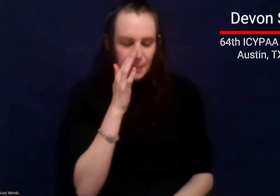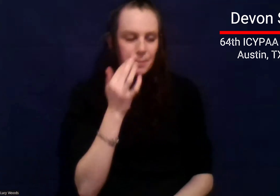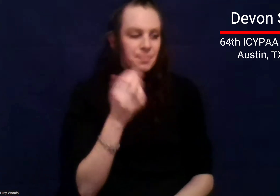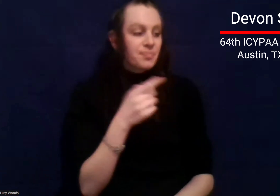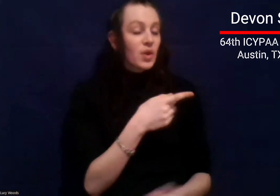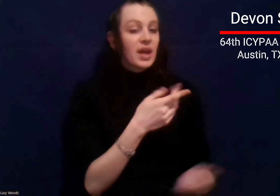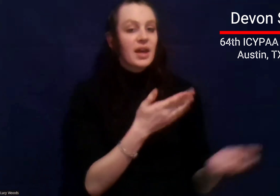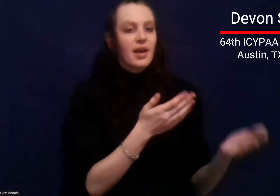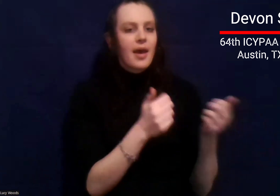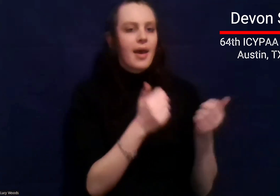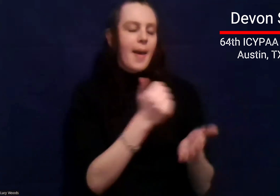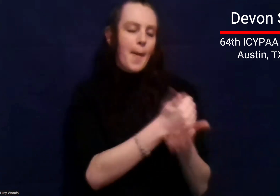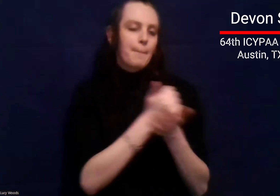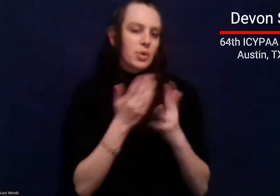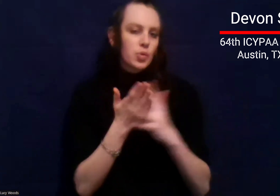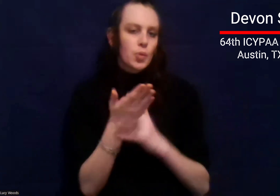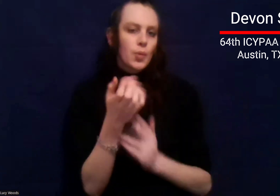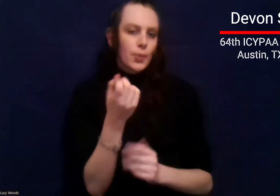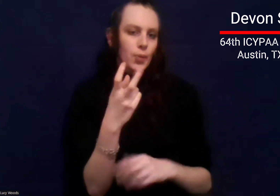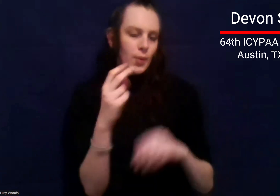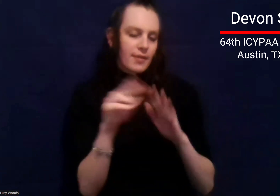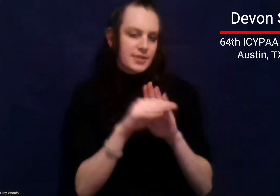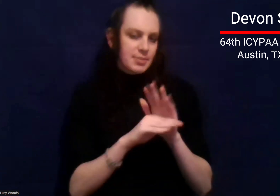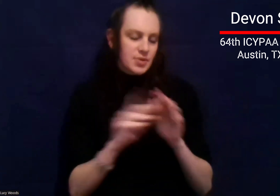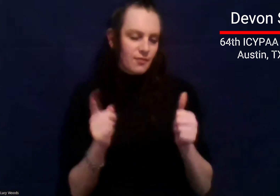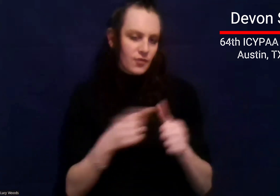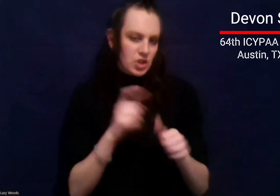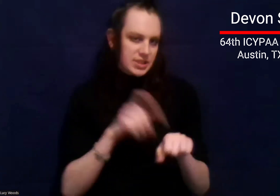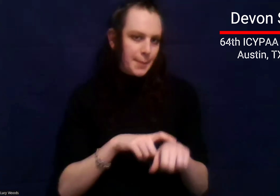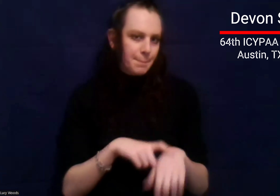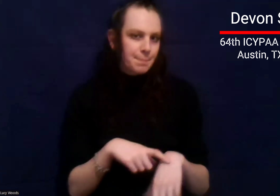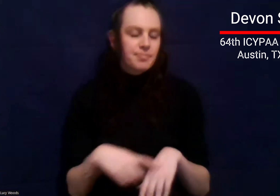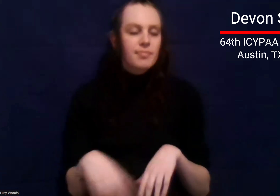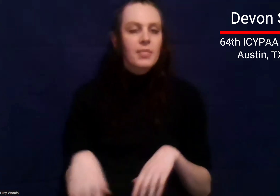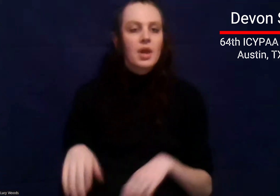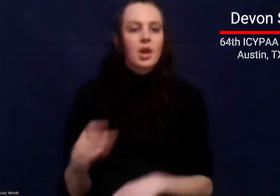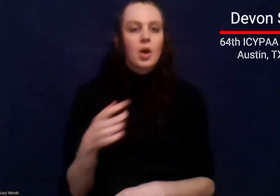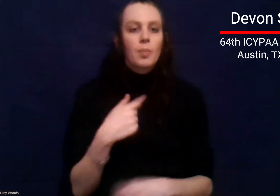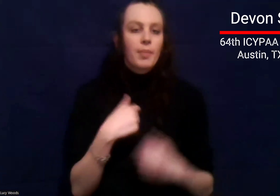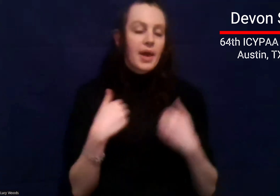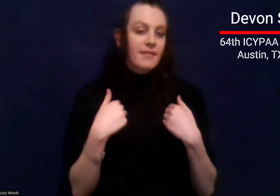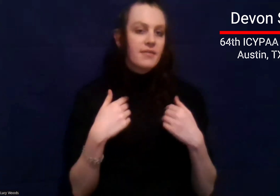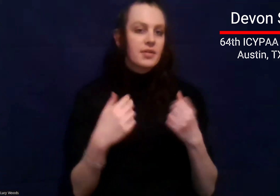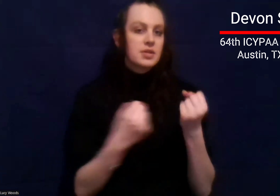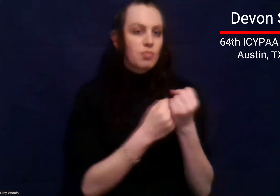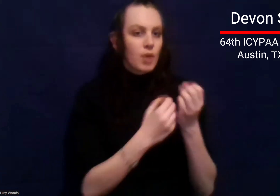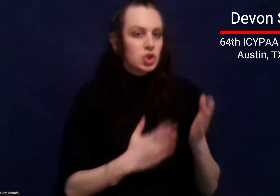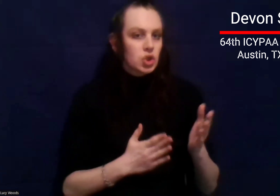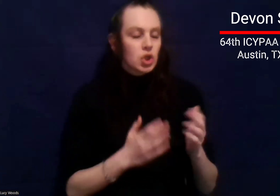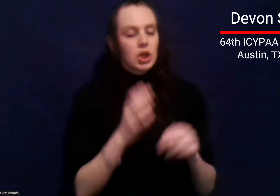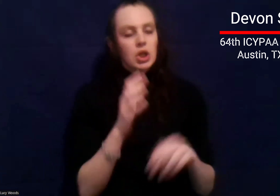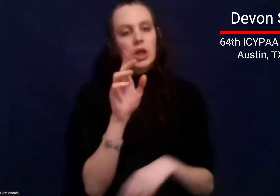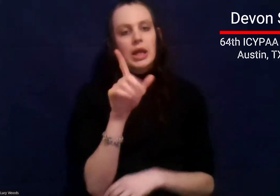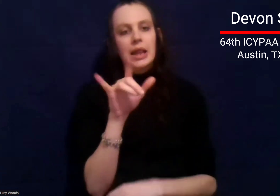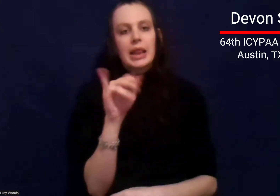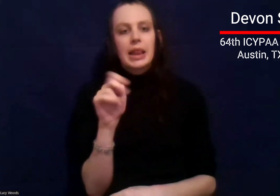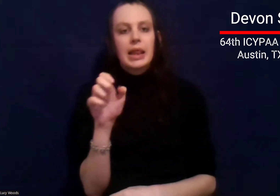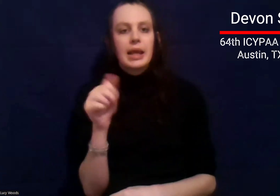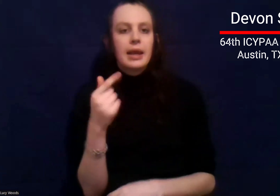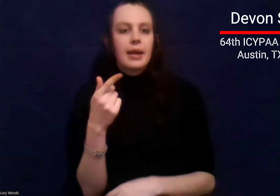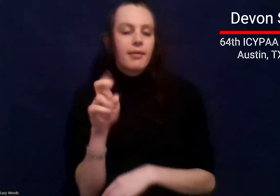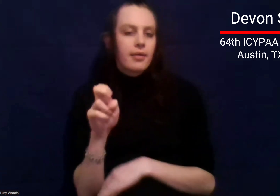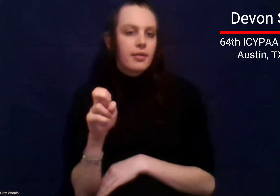as a result of working the steps, I come from a, I guess, sponsor lineage that we don't take our time. There's no point in